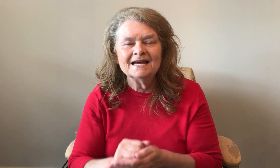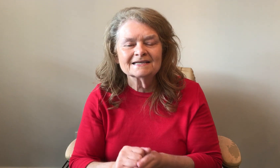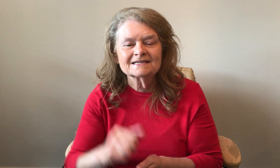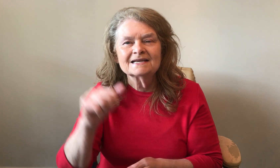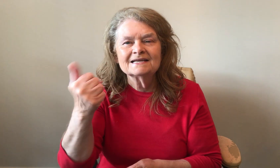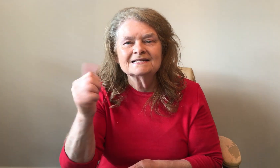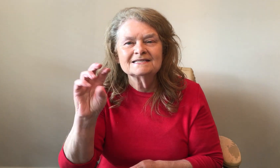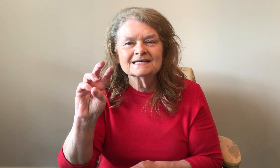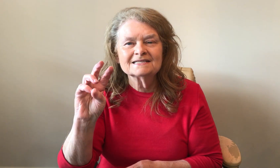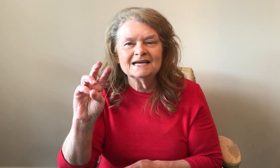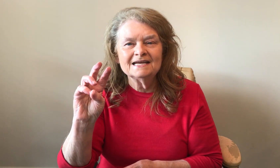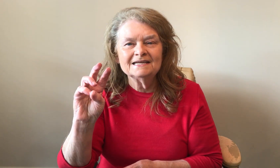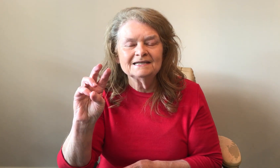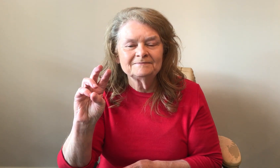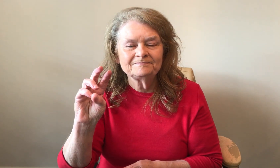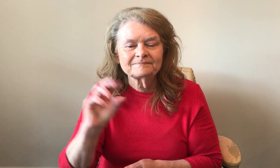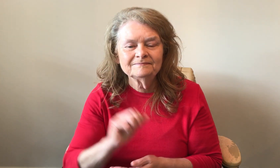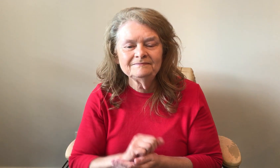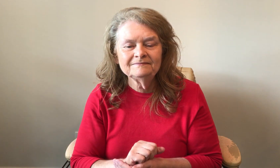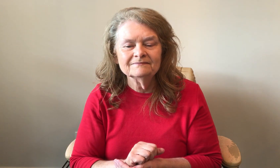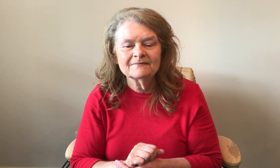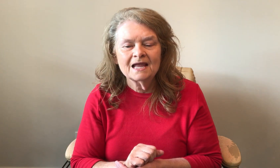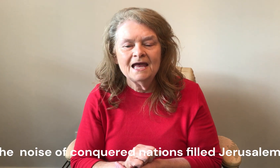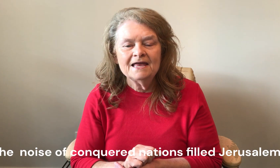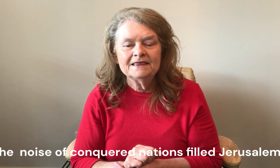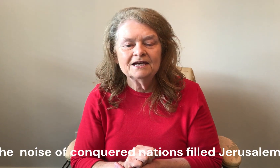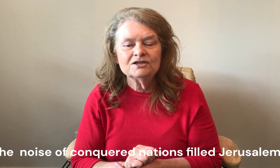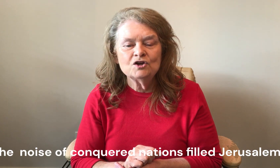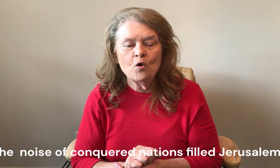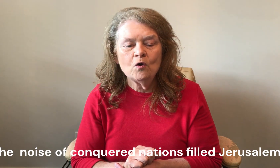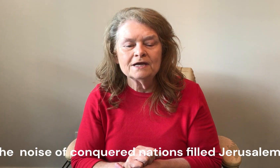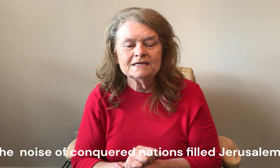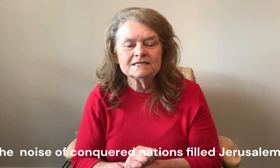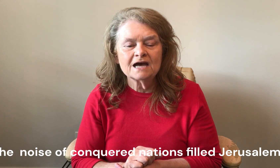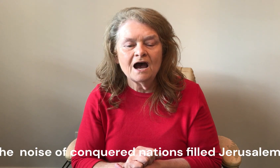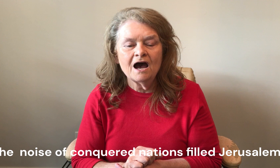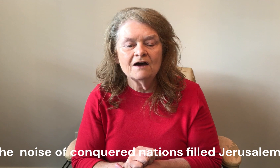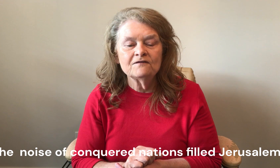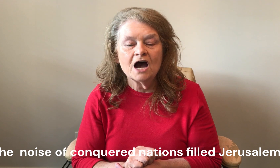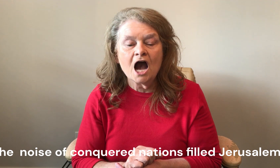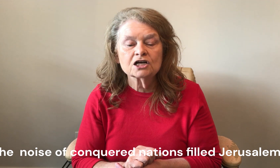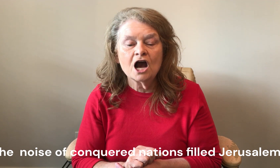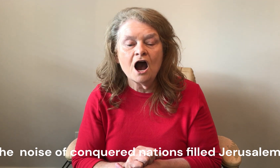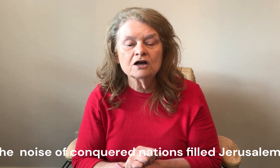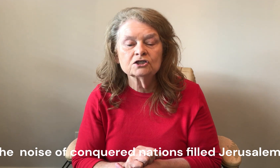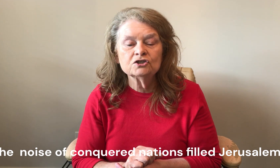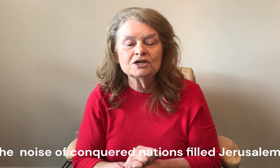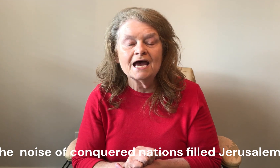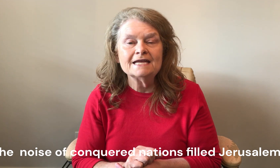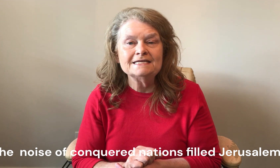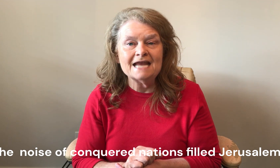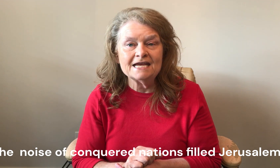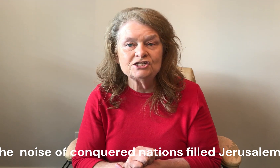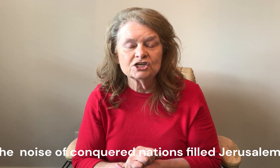Next, 16. The noise of conquered